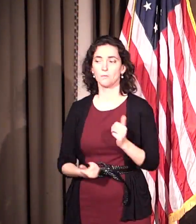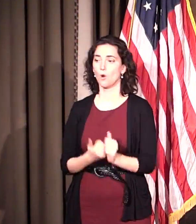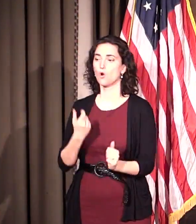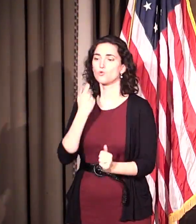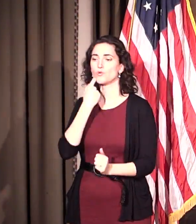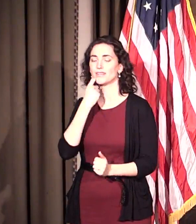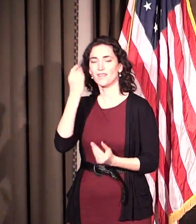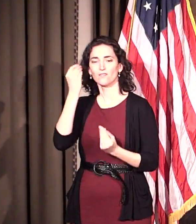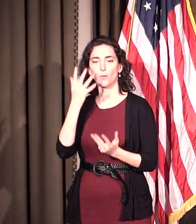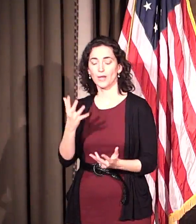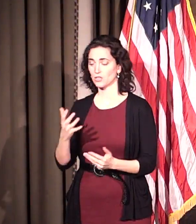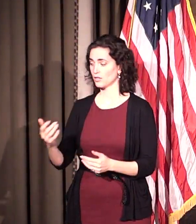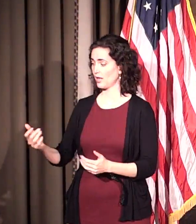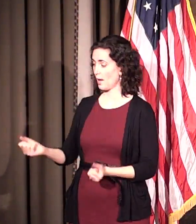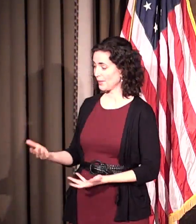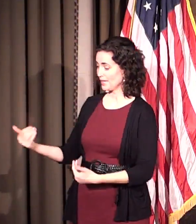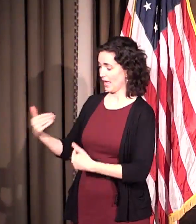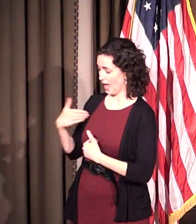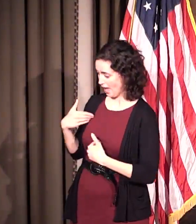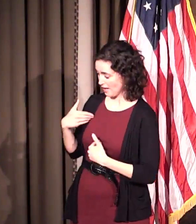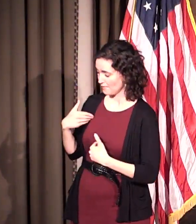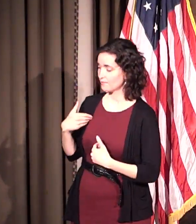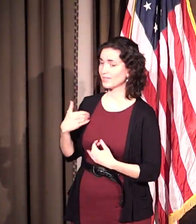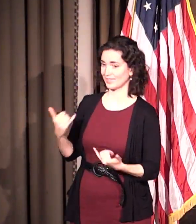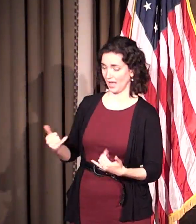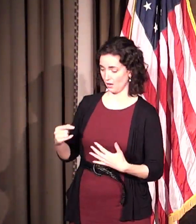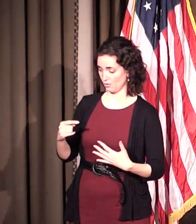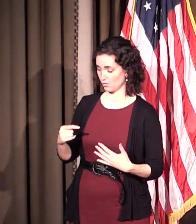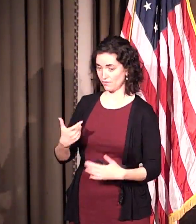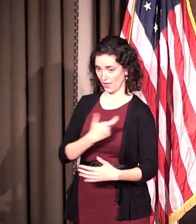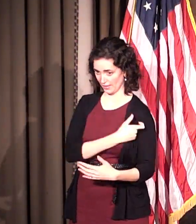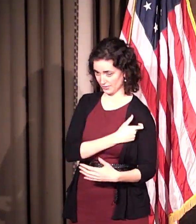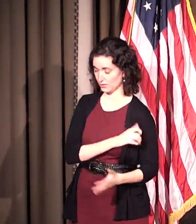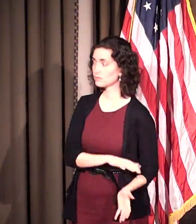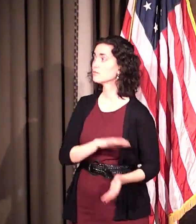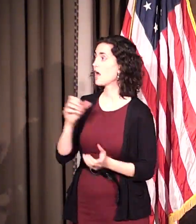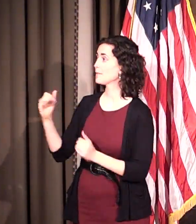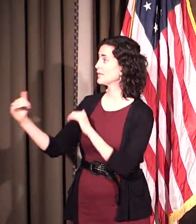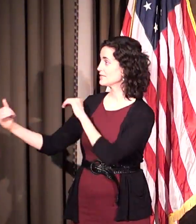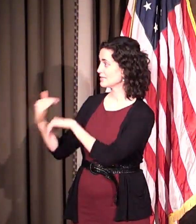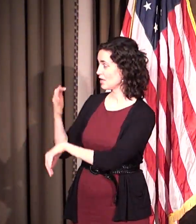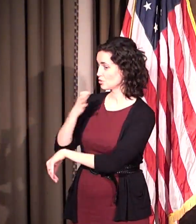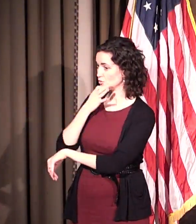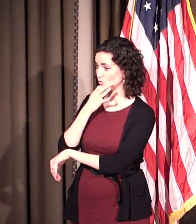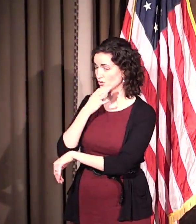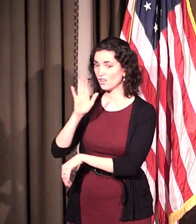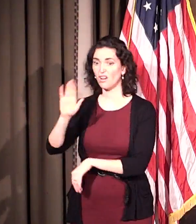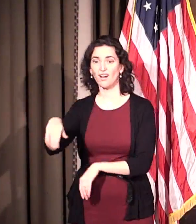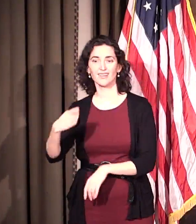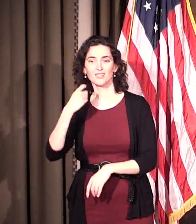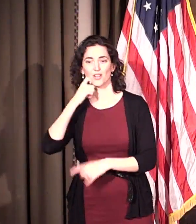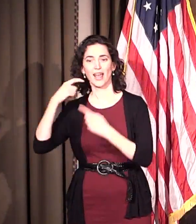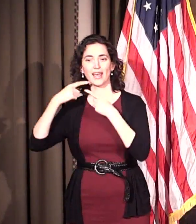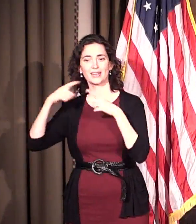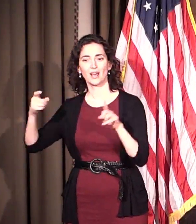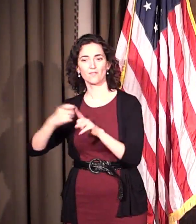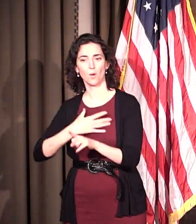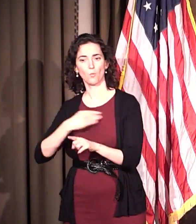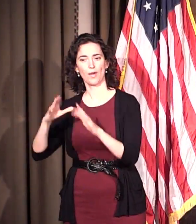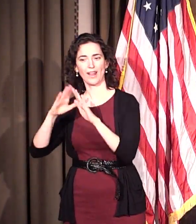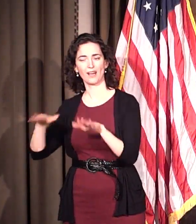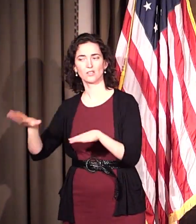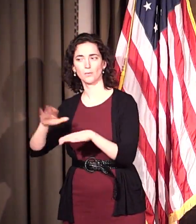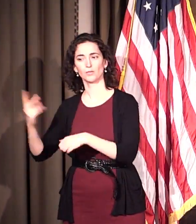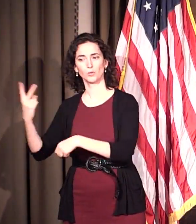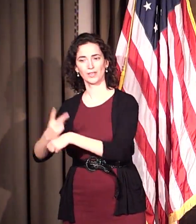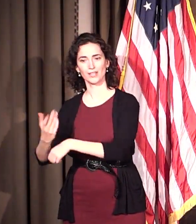of how much we have in state, how much is coming to us. And it was encouraging to hear the announcement from the White House a couple